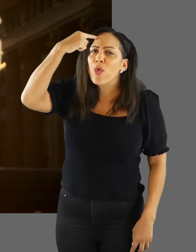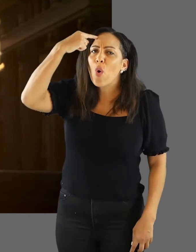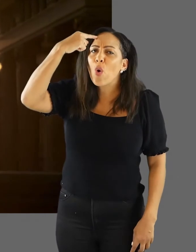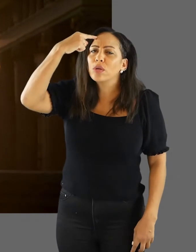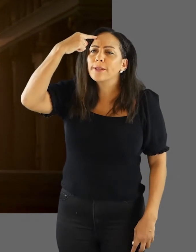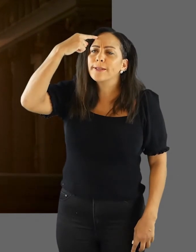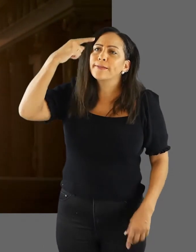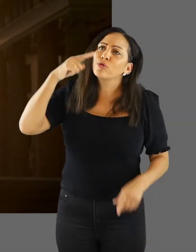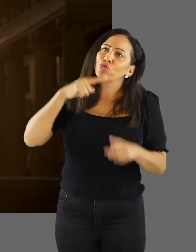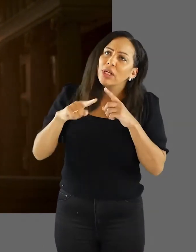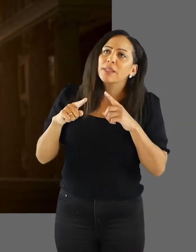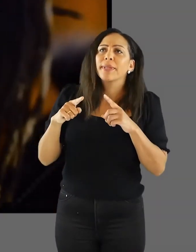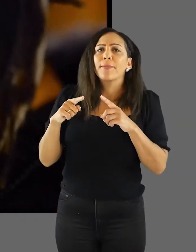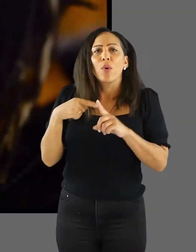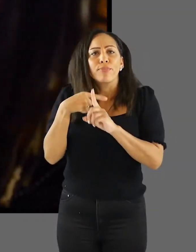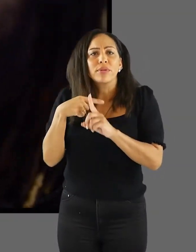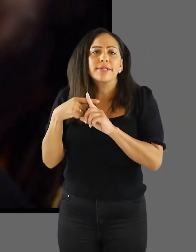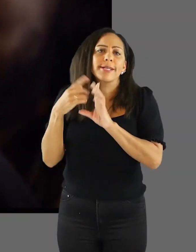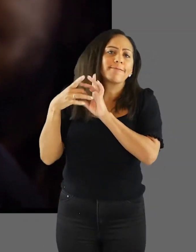In the night